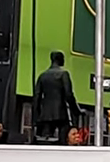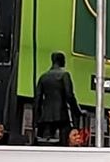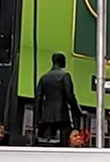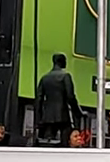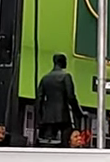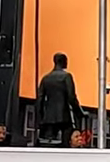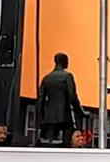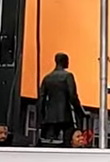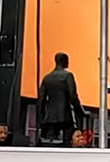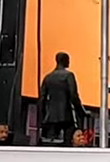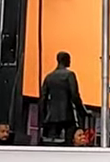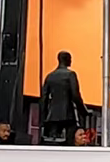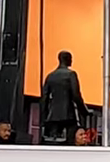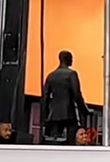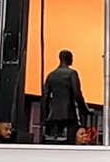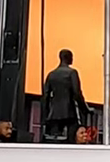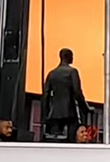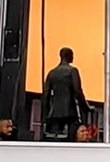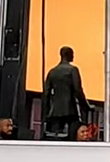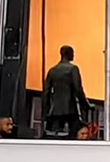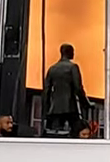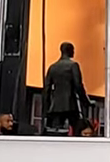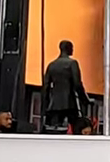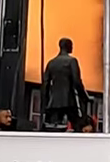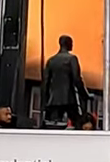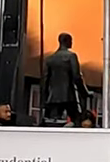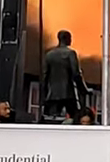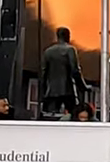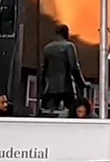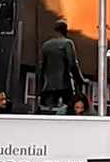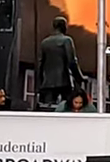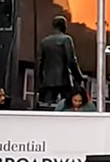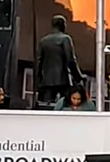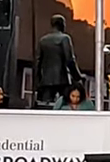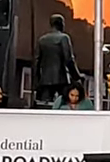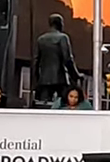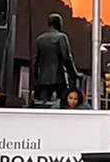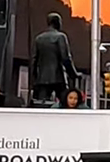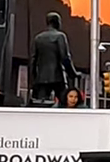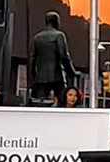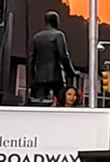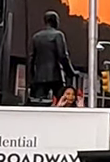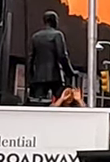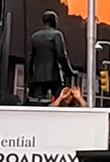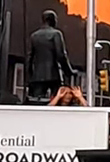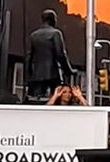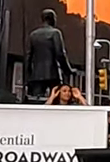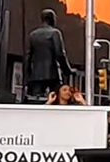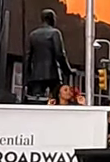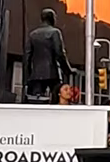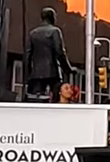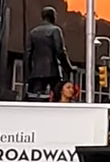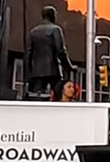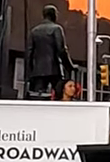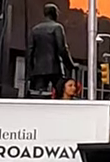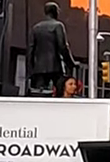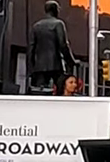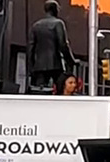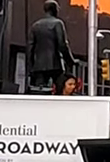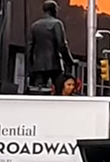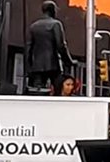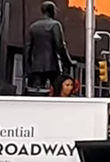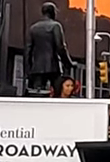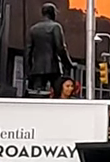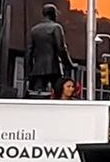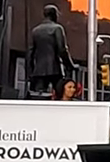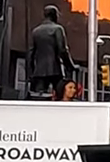good, how are you? Yeah, very good, thank you. Getting a bit hot now. Yes. So, who inspired you to pursue your dream of becoming a singer? Definitely